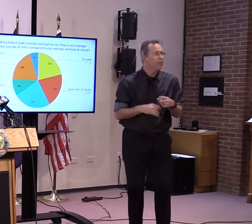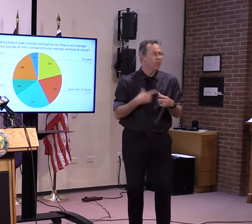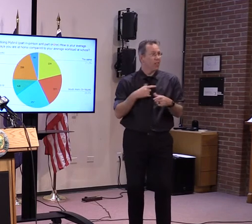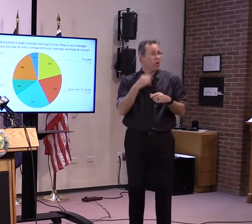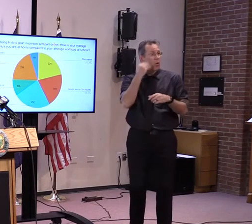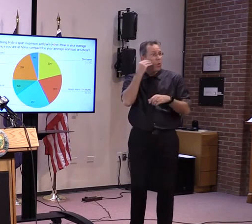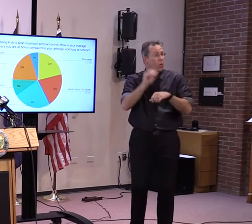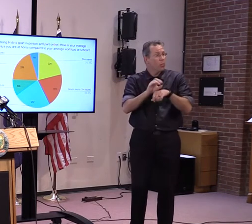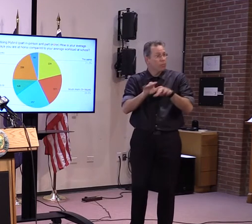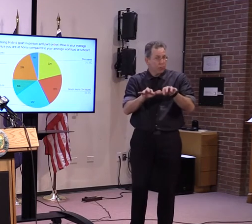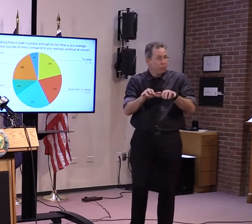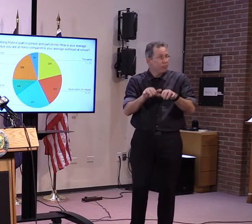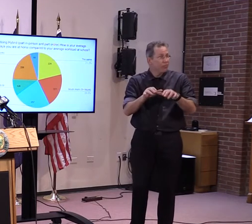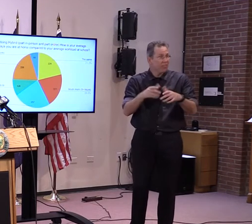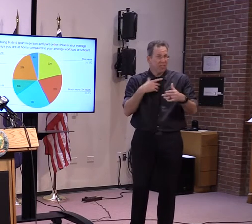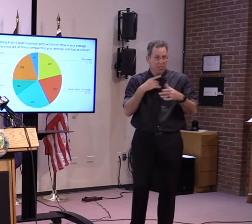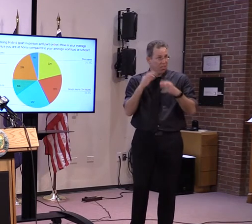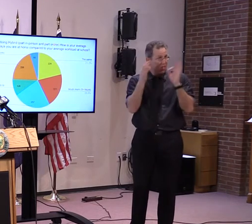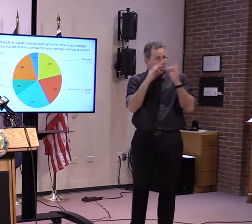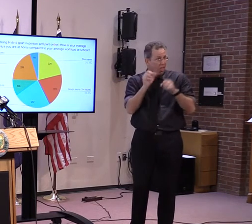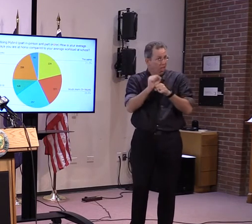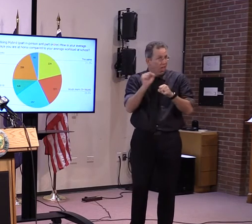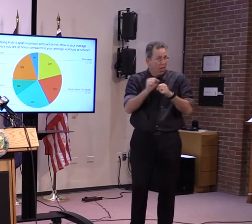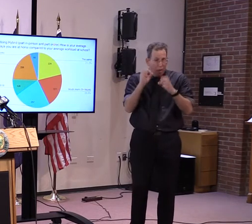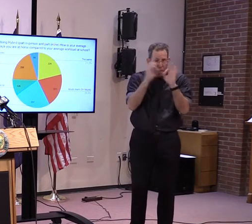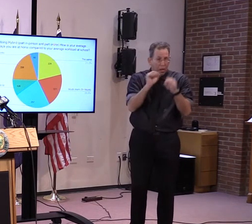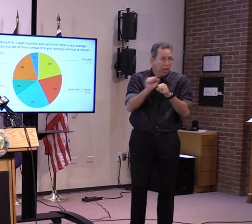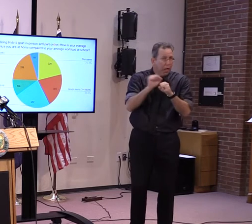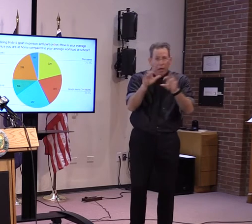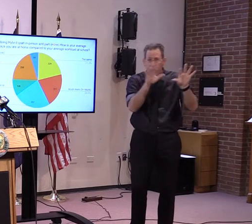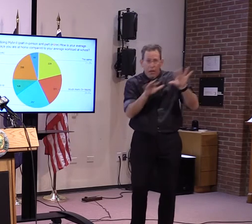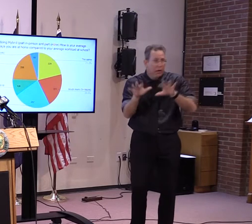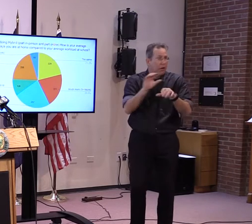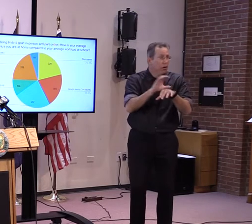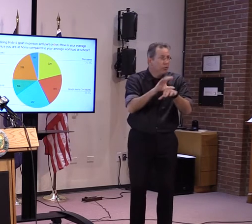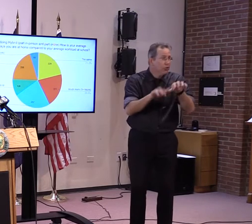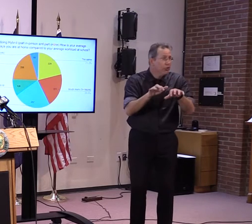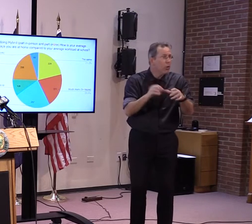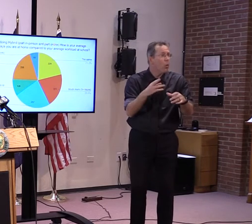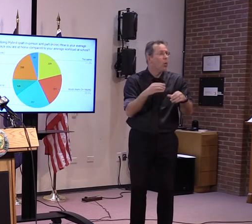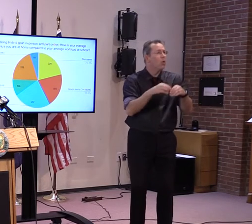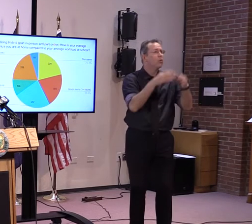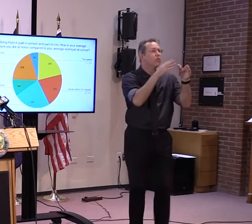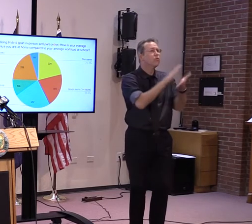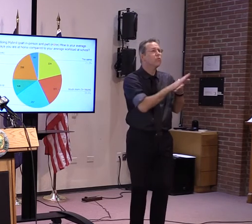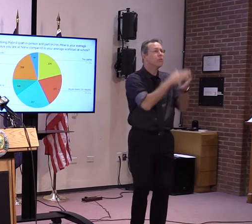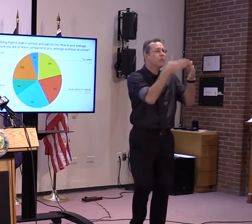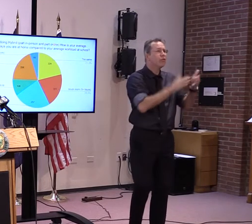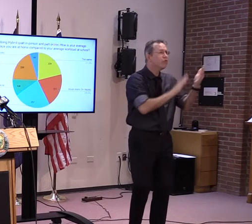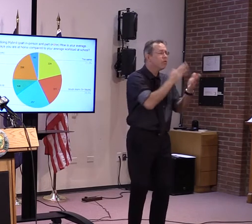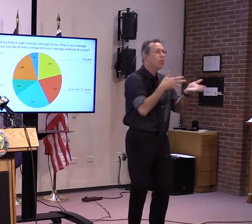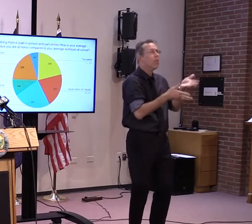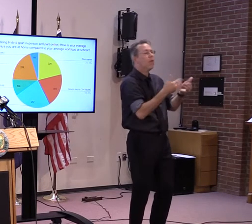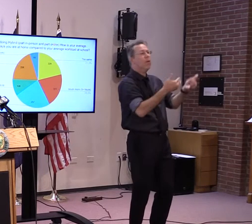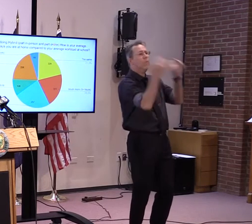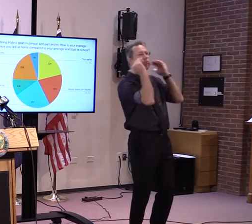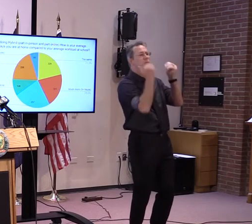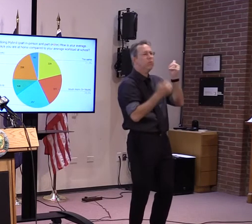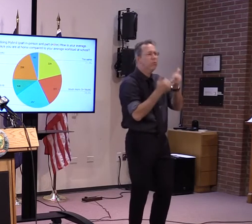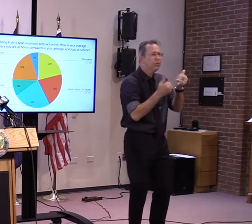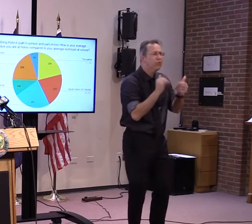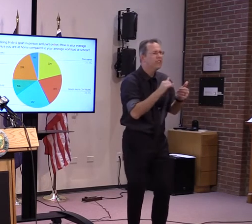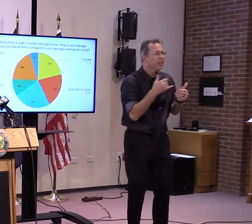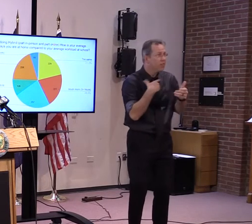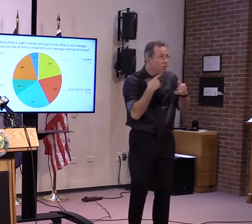classroom setting, an environment where there's a teacher there to provide support and other students who are doing the same work as you is extremely beneficial and